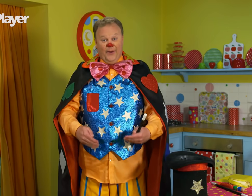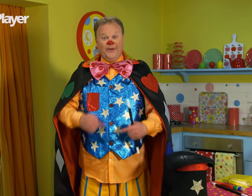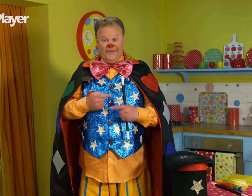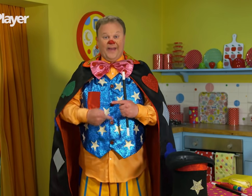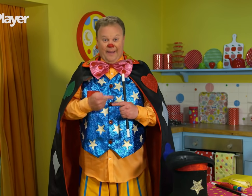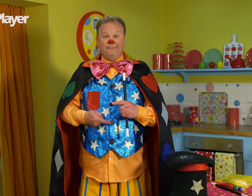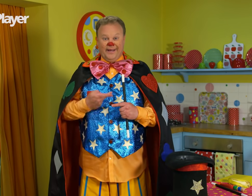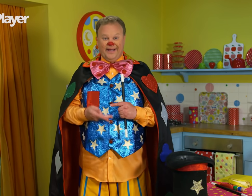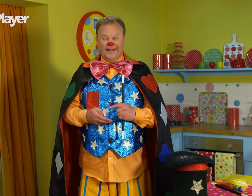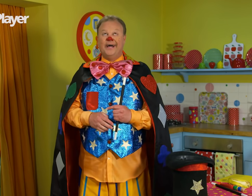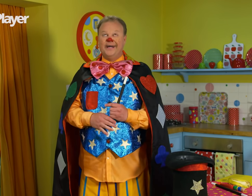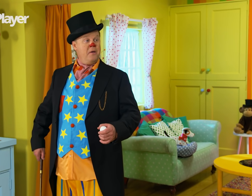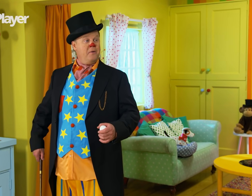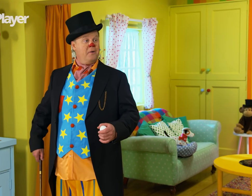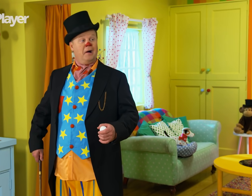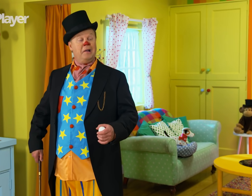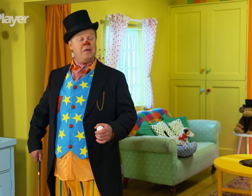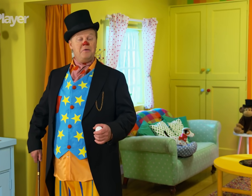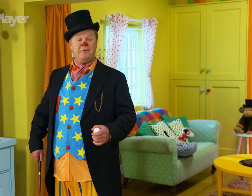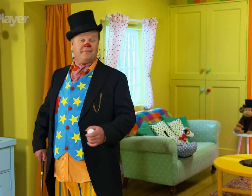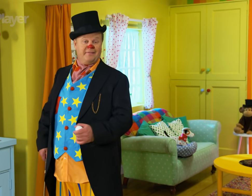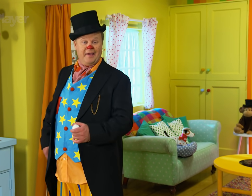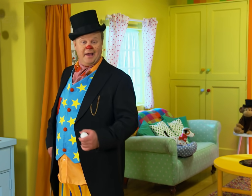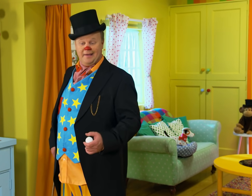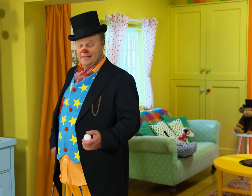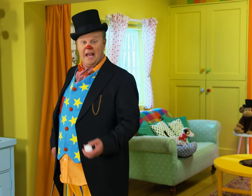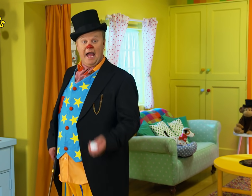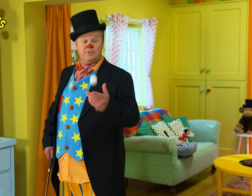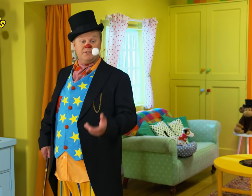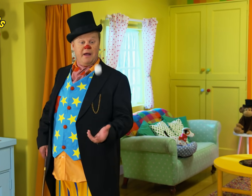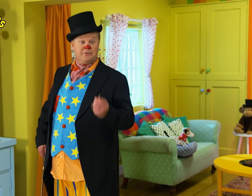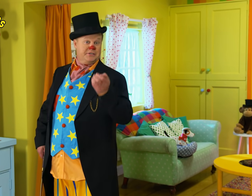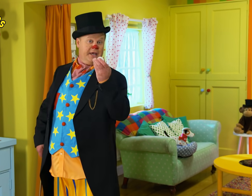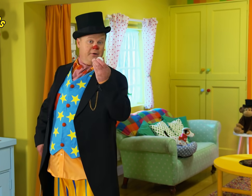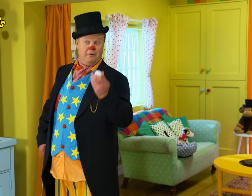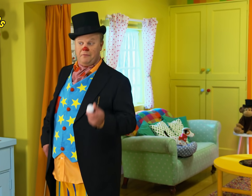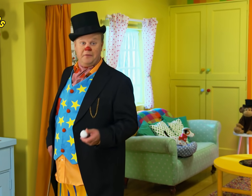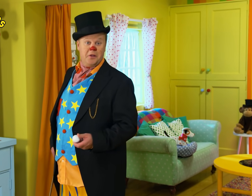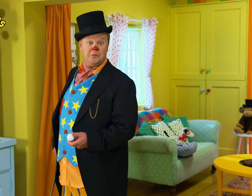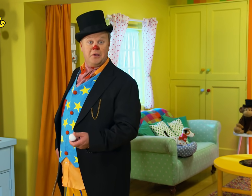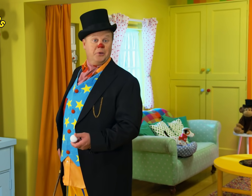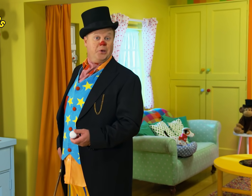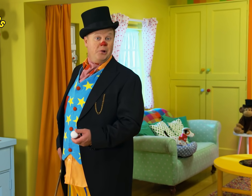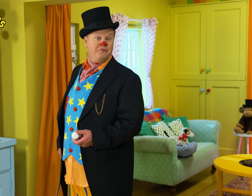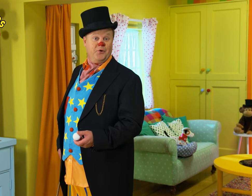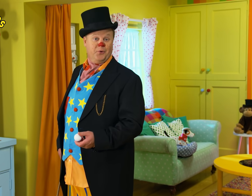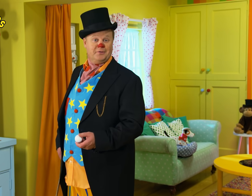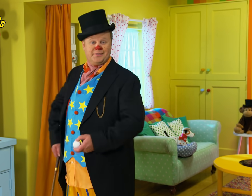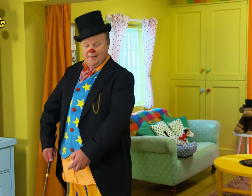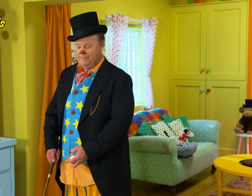Lord Tumble! Oh, hello, Mr. T. I was just about to tee off on the old golf course.